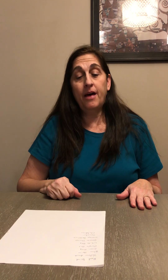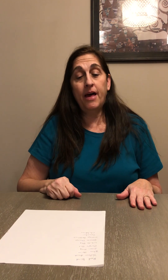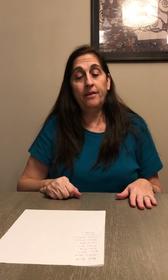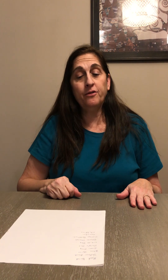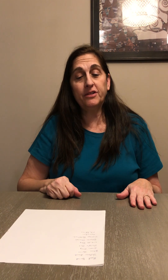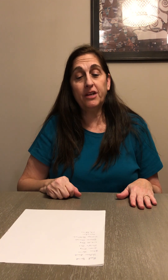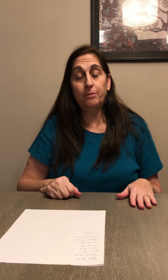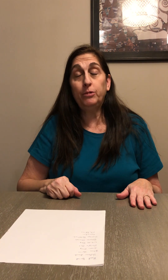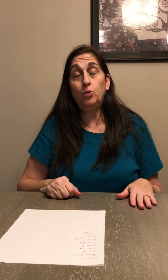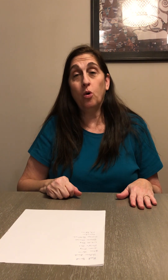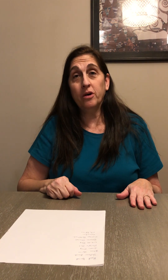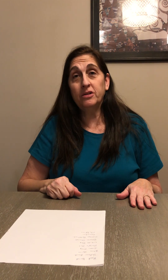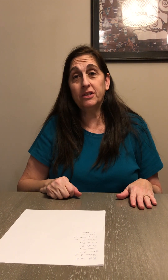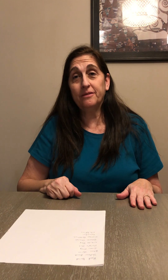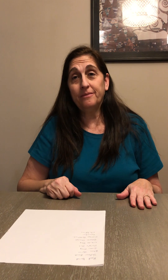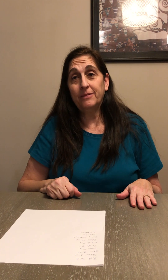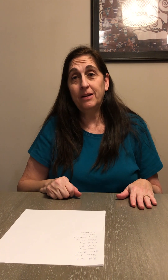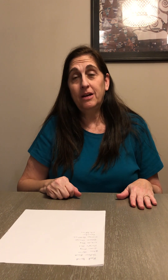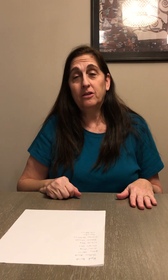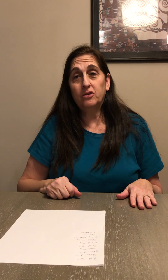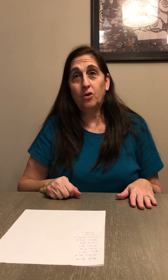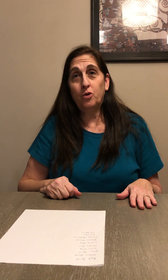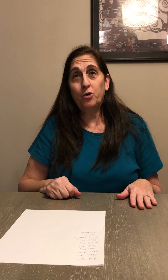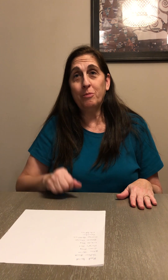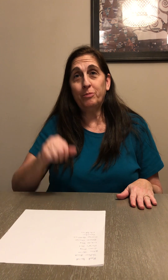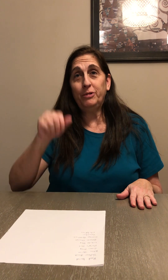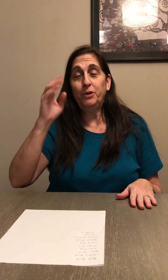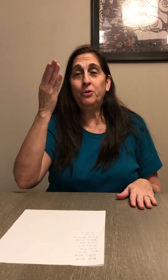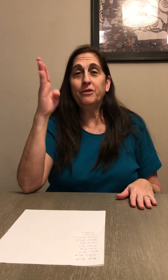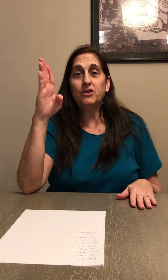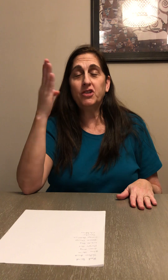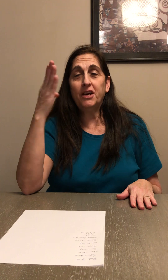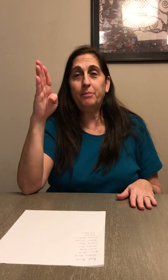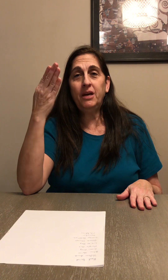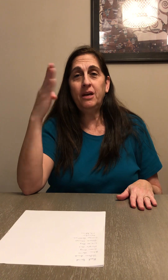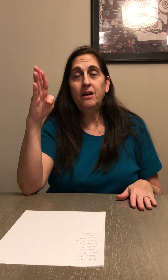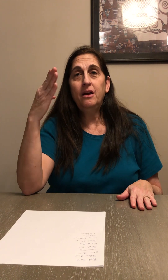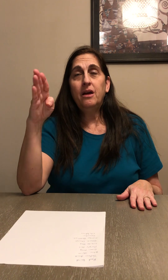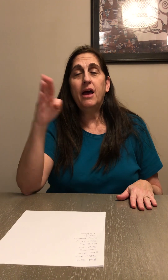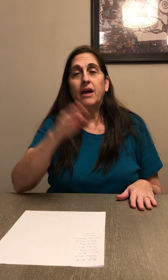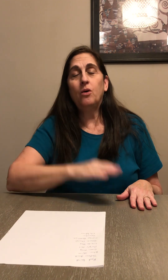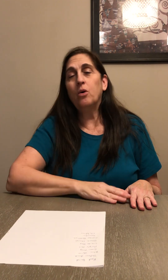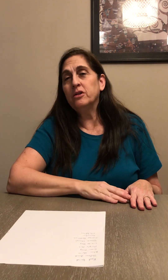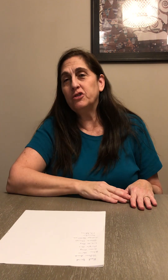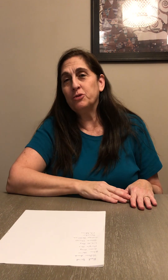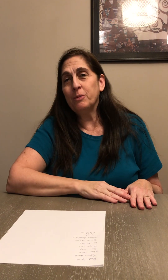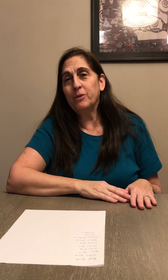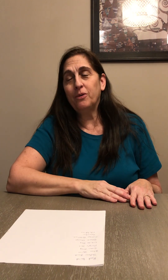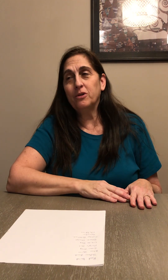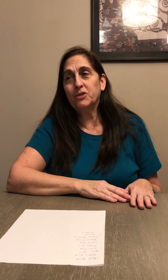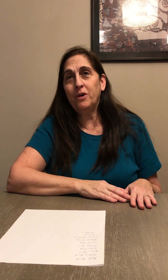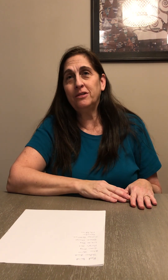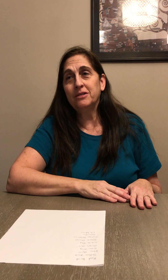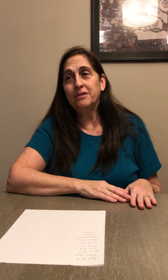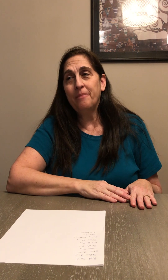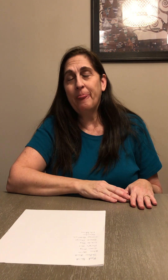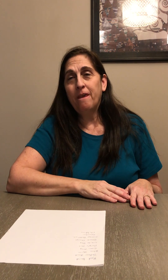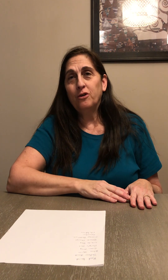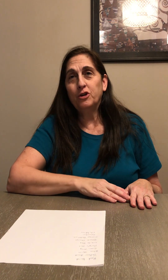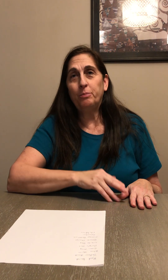Then they're going to say blue horse. So remember blue, you're going to shake a B. And horse, do you remember what horse was? You're going to put